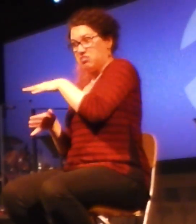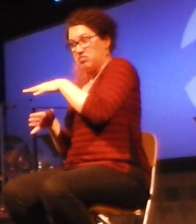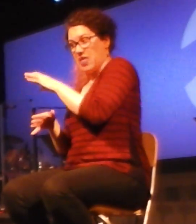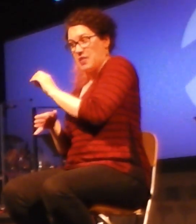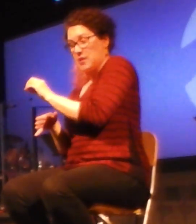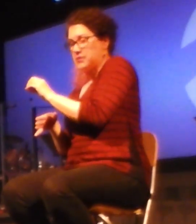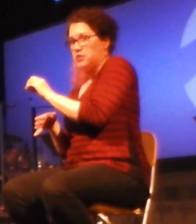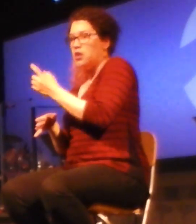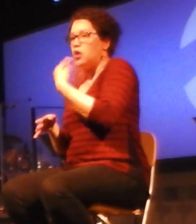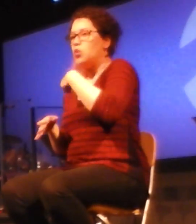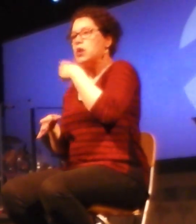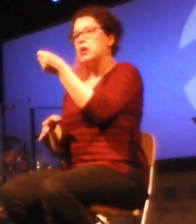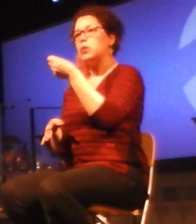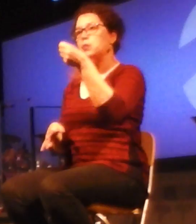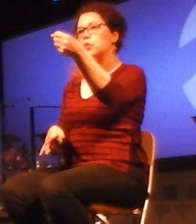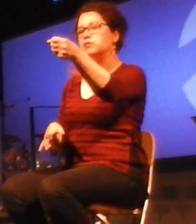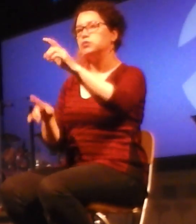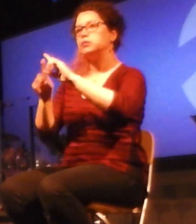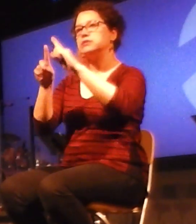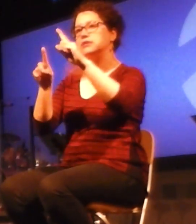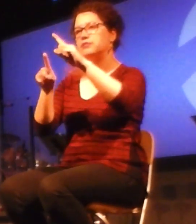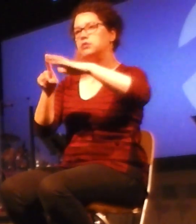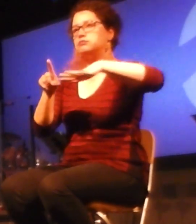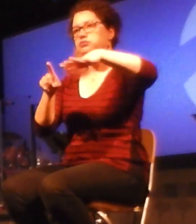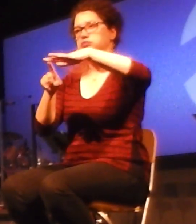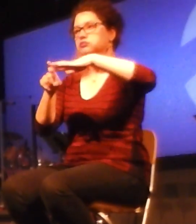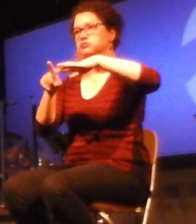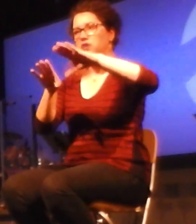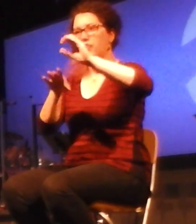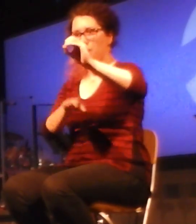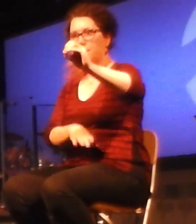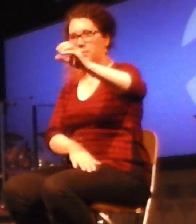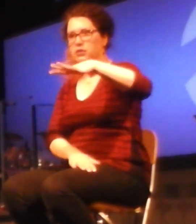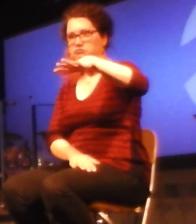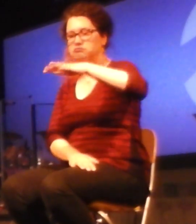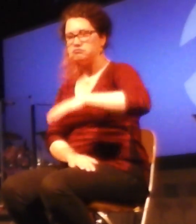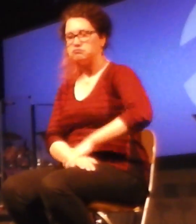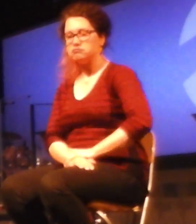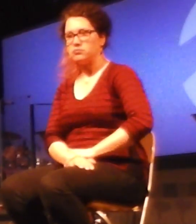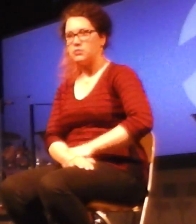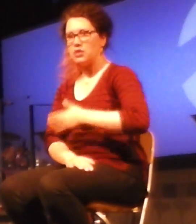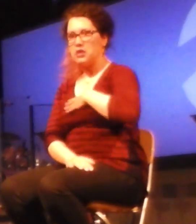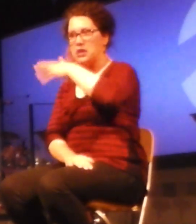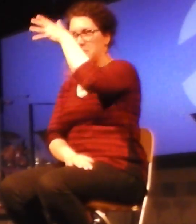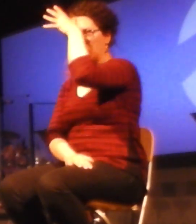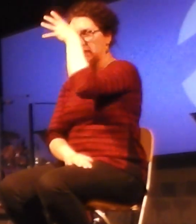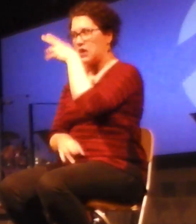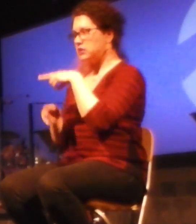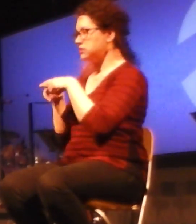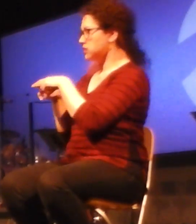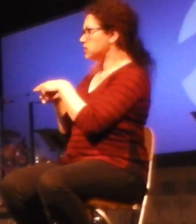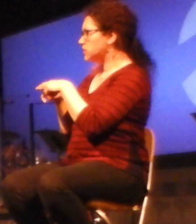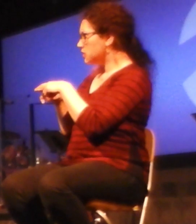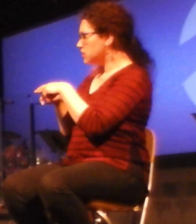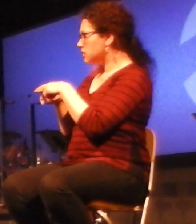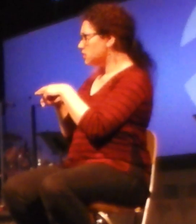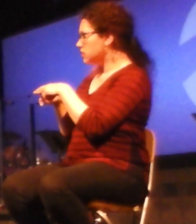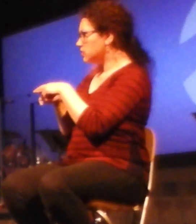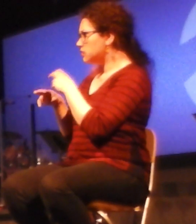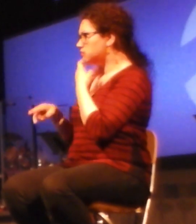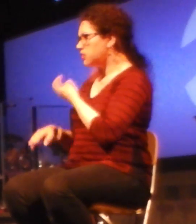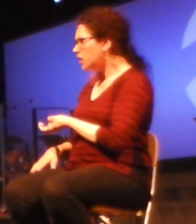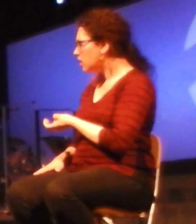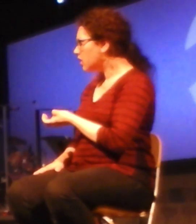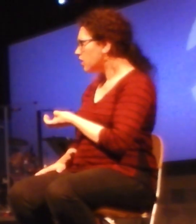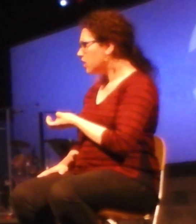but we're going to move you to a different division of the company. And my dad is sitting there like stunned. My